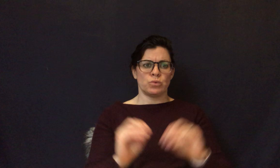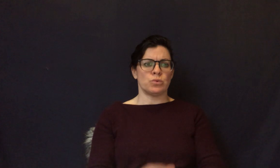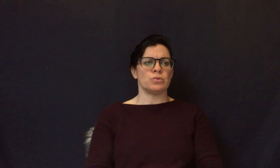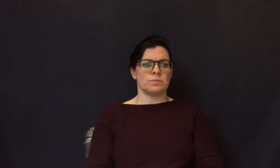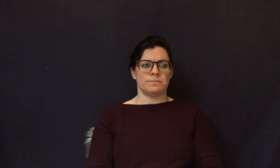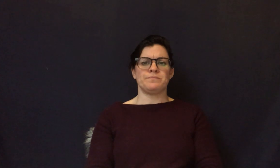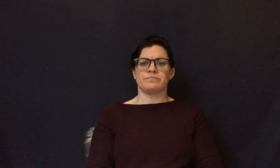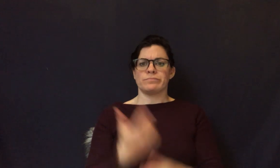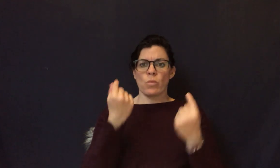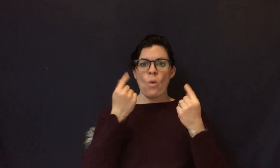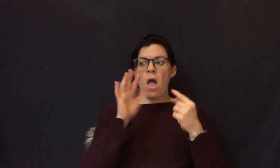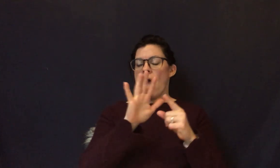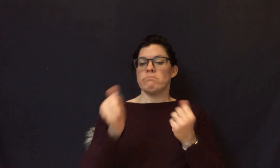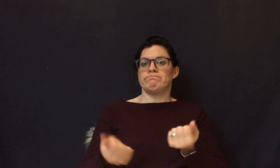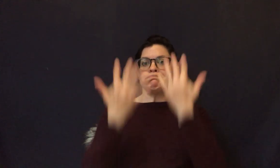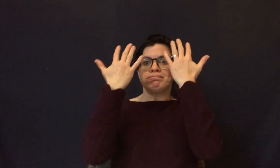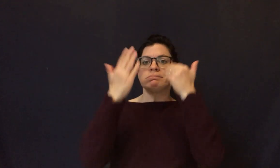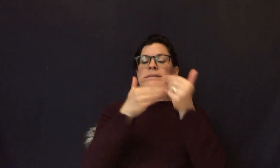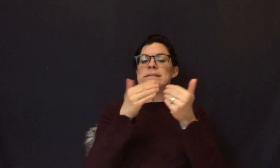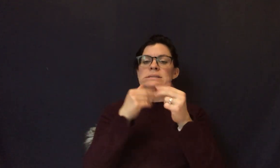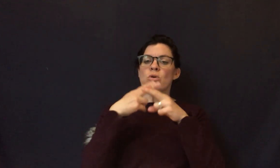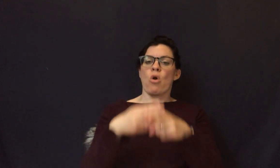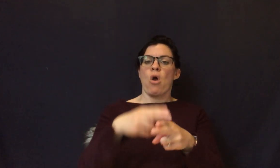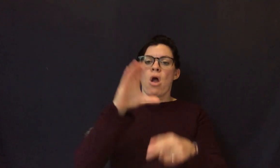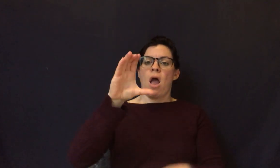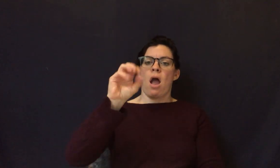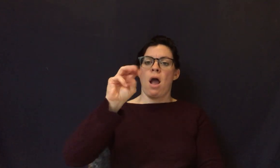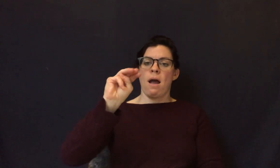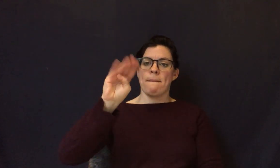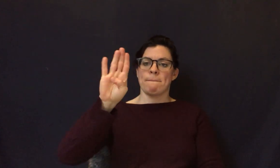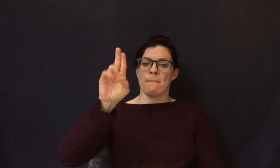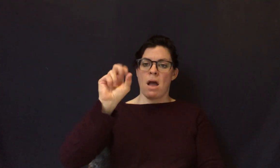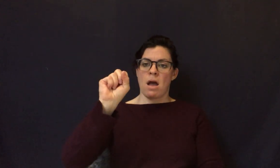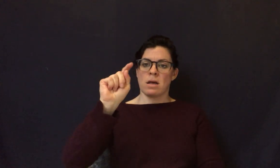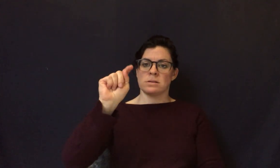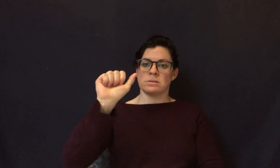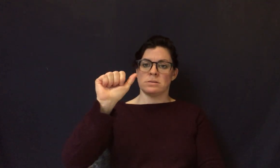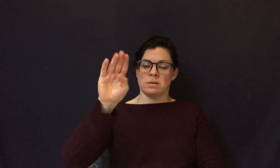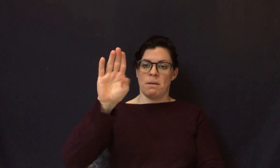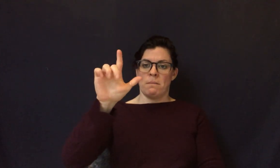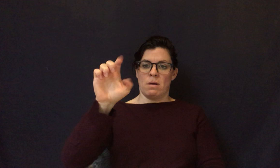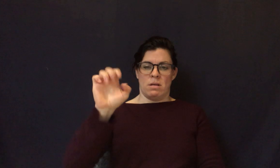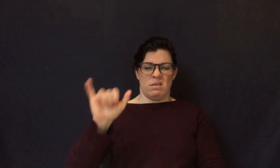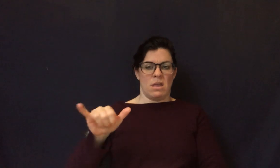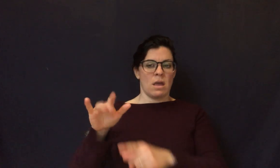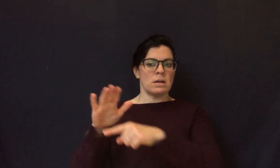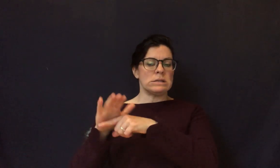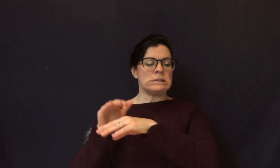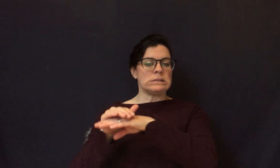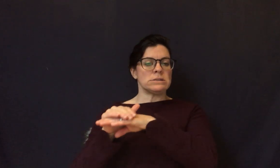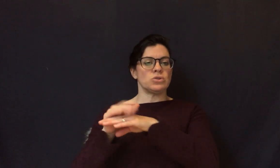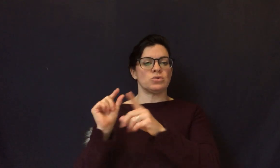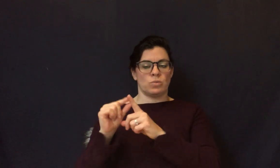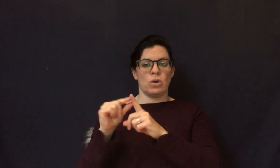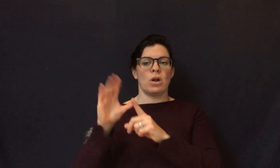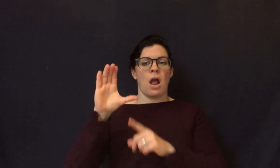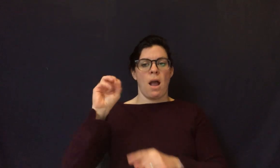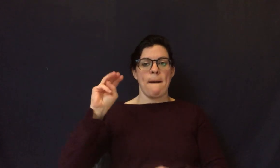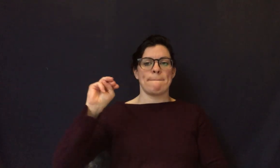every combustible that was possible. All right. Removing the fuel. Okay. Liquid does not burn. Okay. What burns are the gaskets.